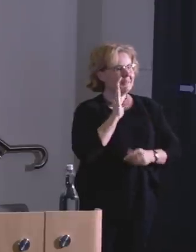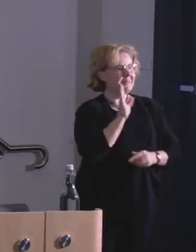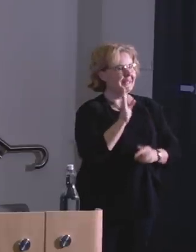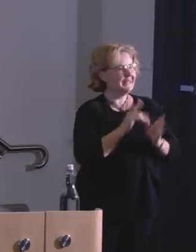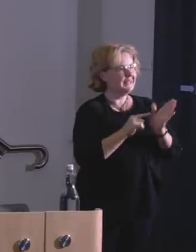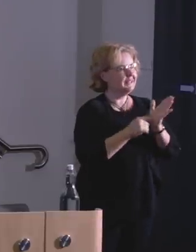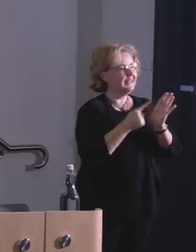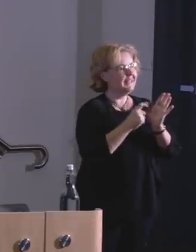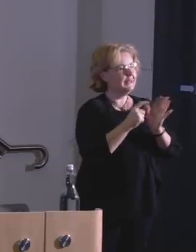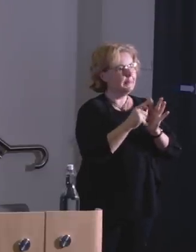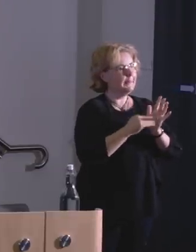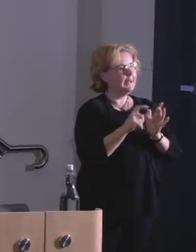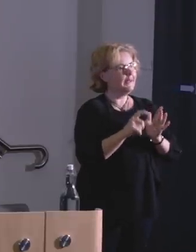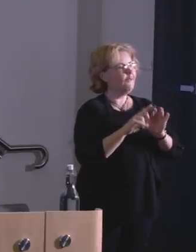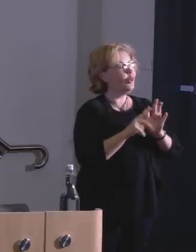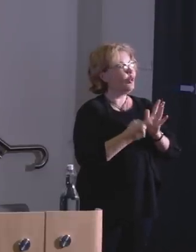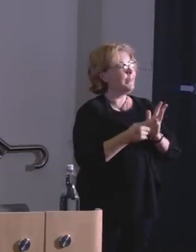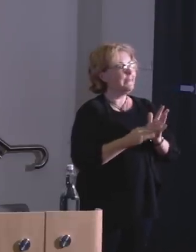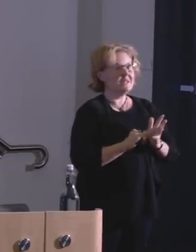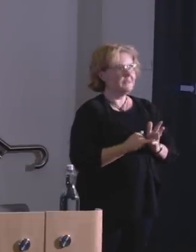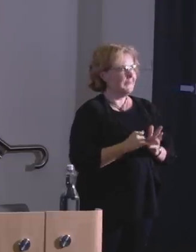academic forums.